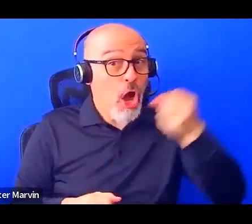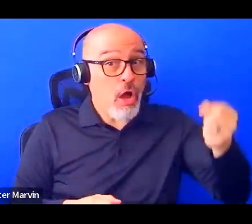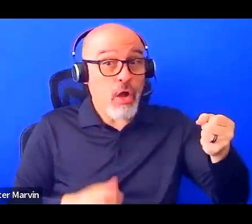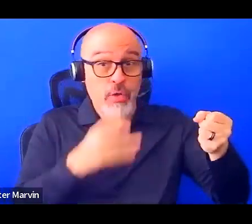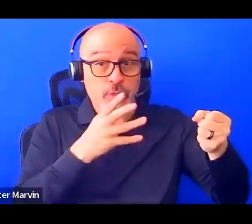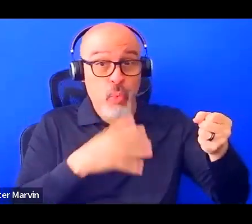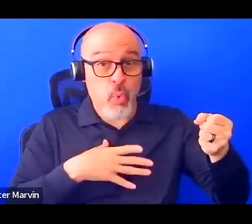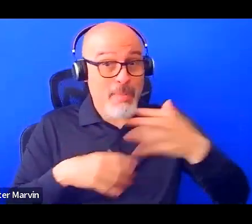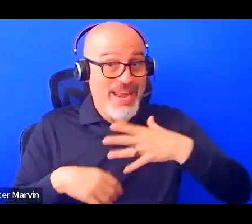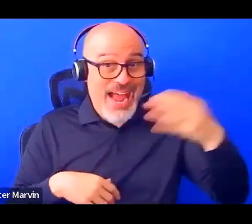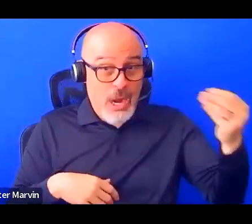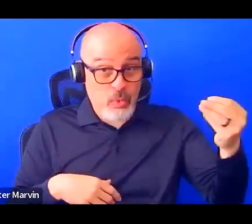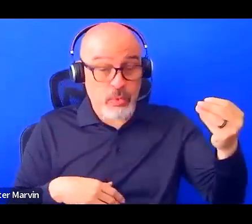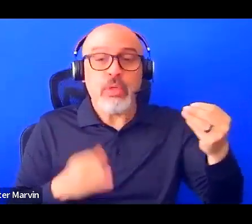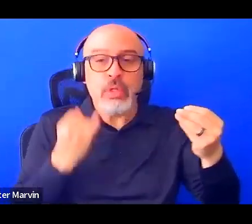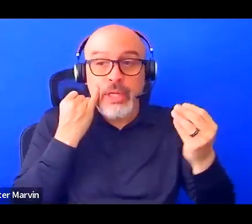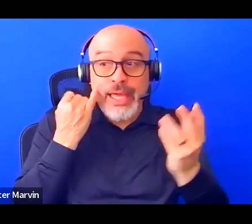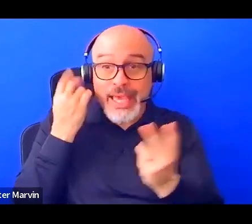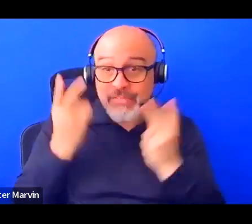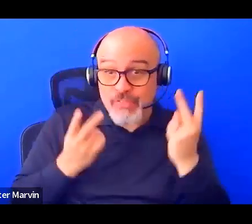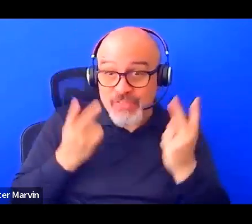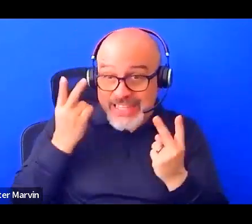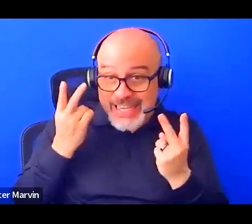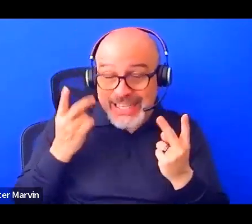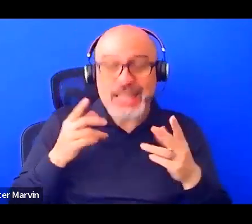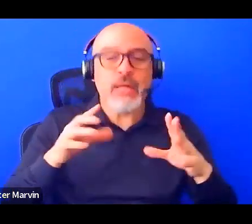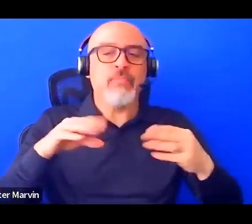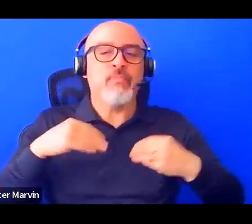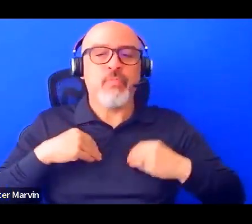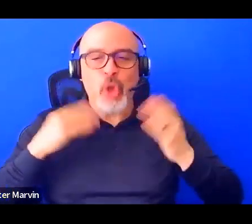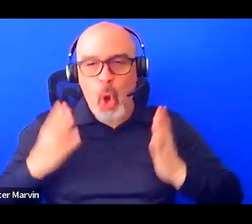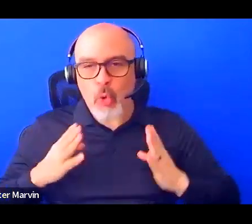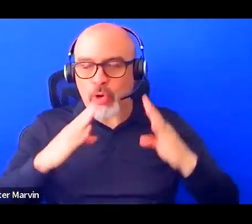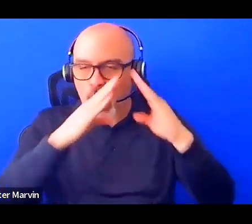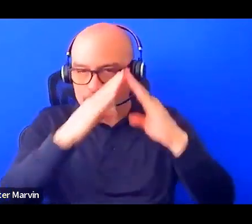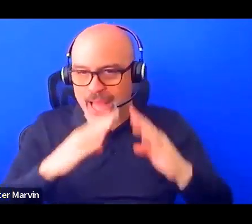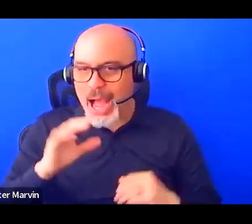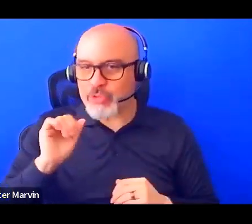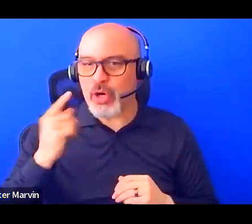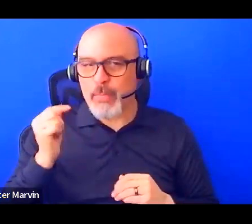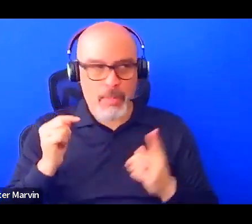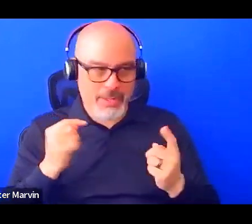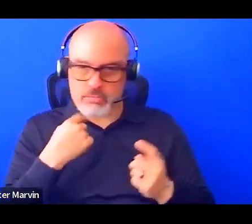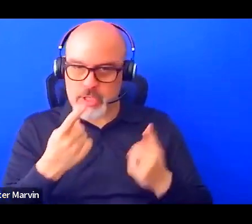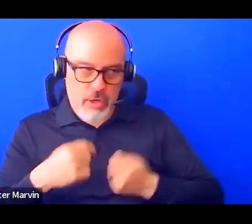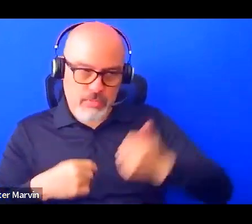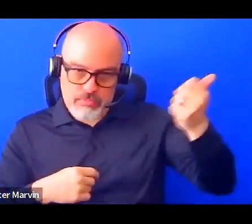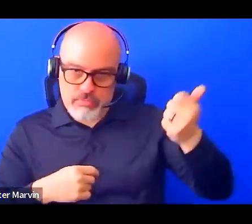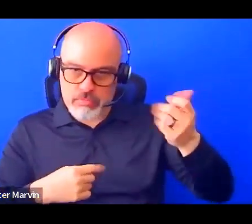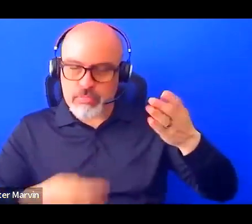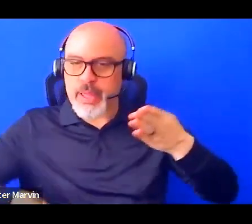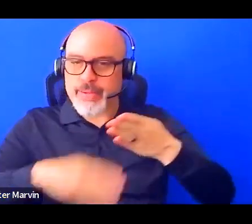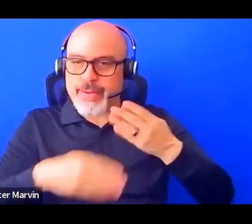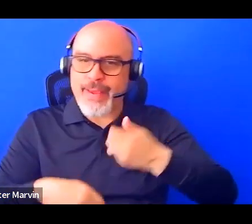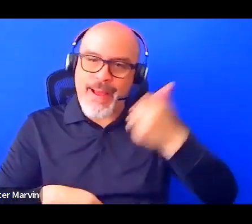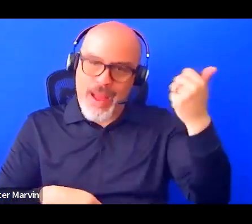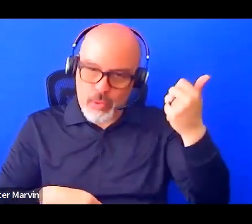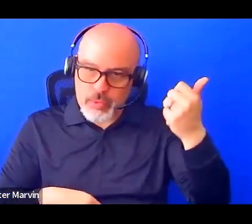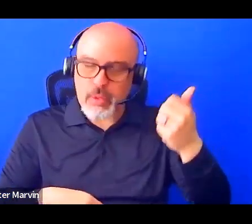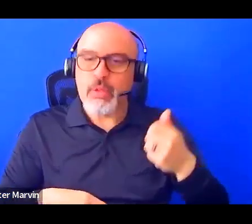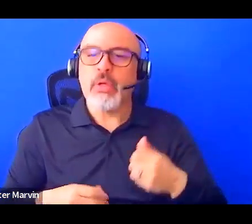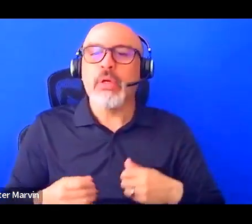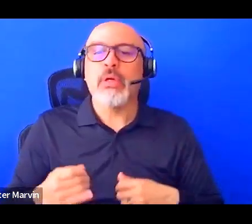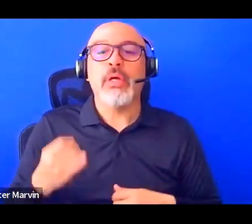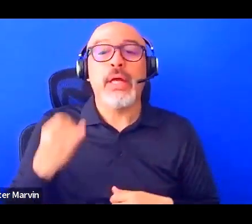she's just there as a visitor, the owner of the property or the owner of the complex can trespass her and have her removed, or otherwise she's got